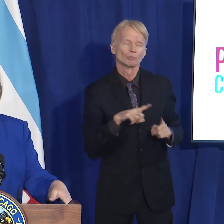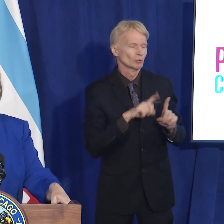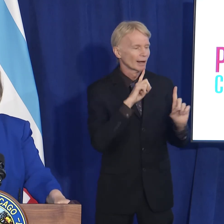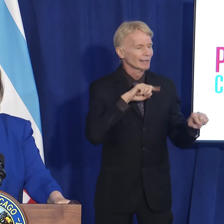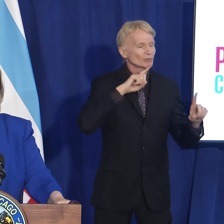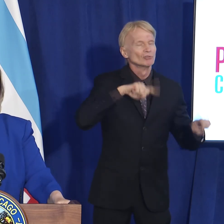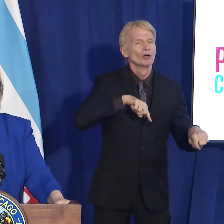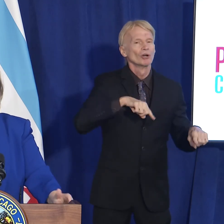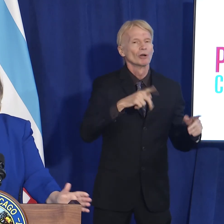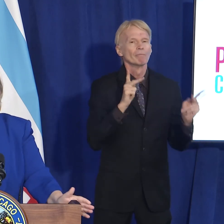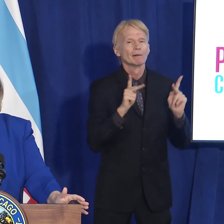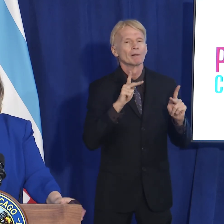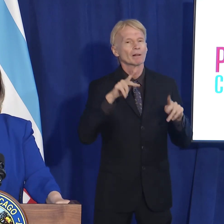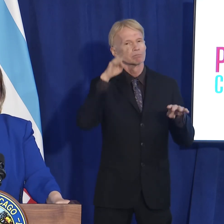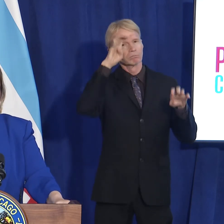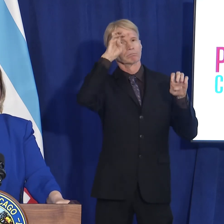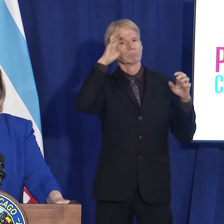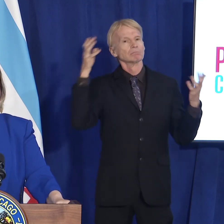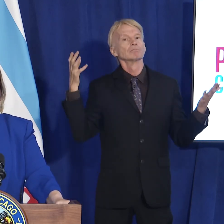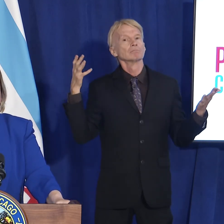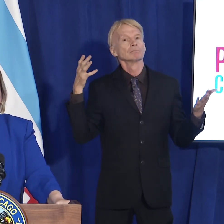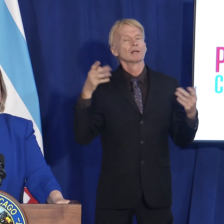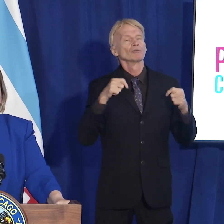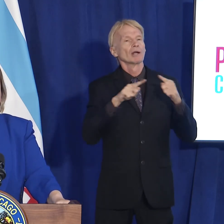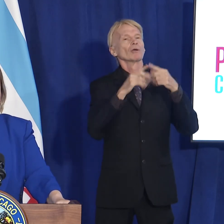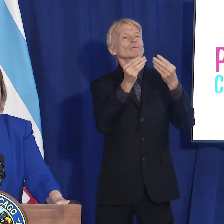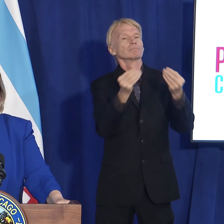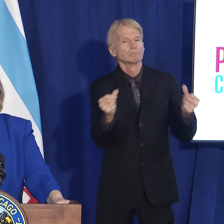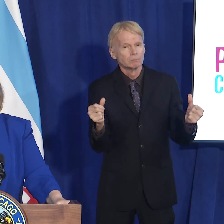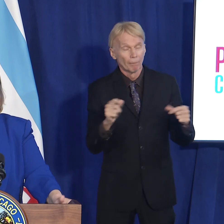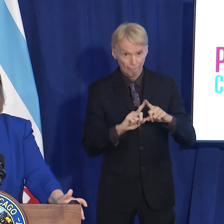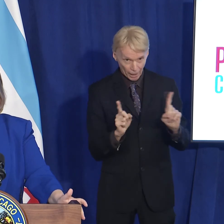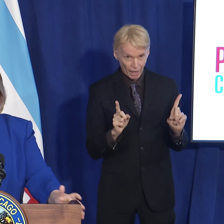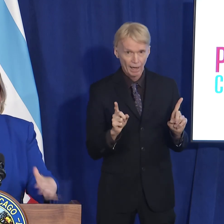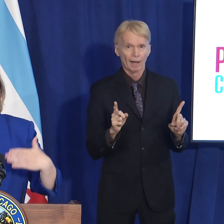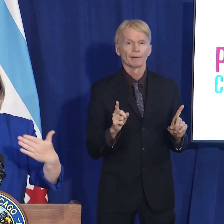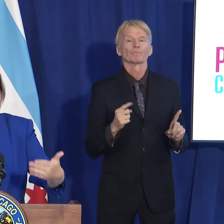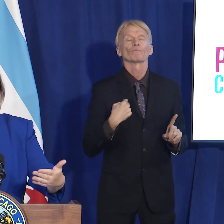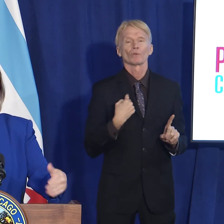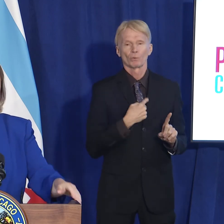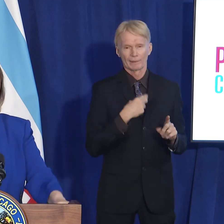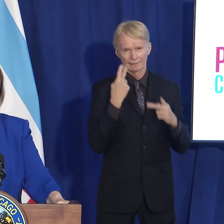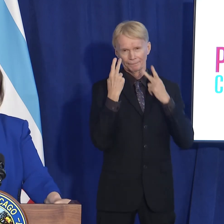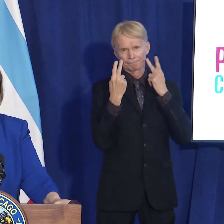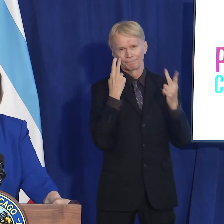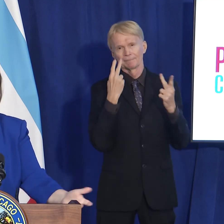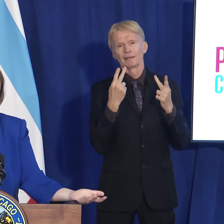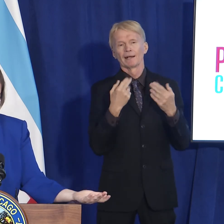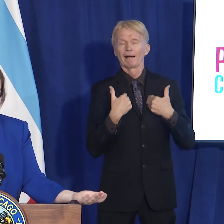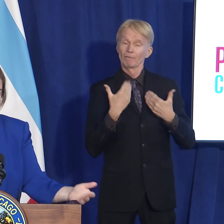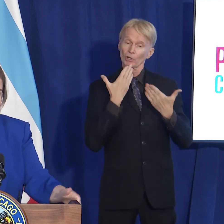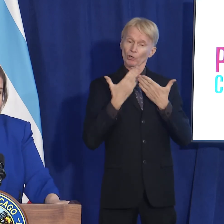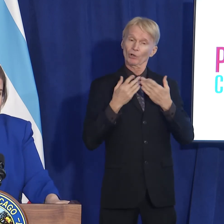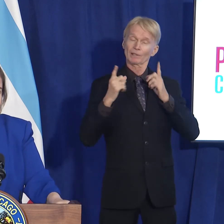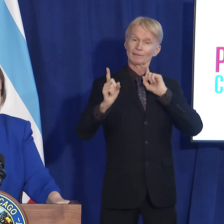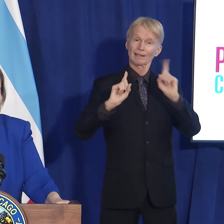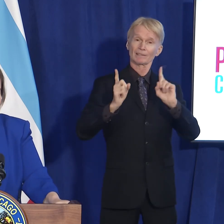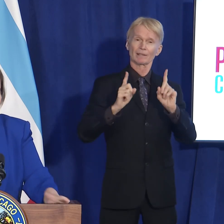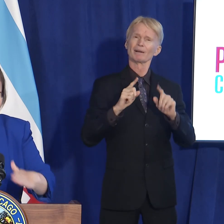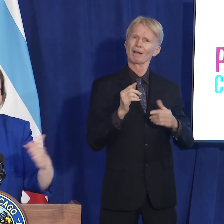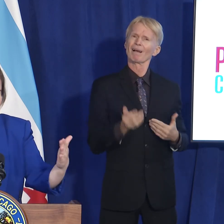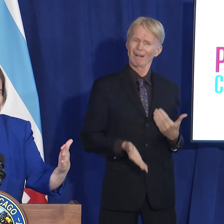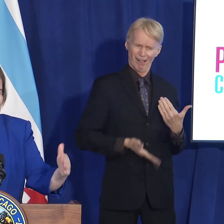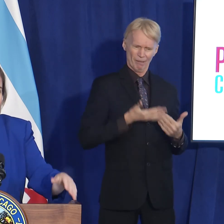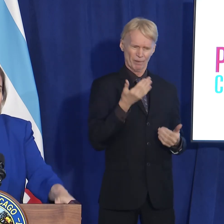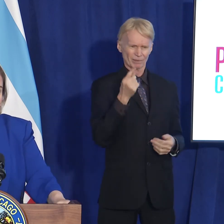their questions. But at the end of the day, we are finding where you have this engaged conversation, about half of the people, I mean,